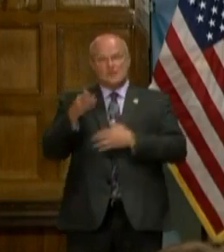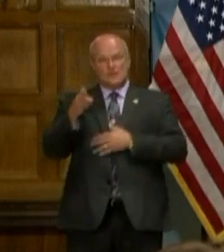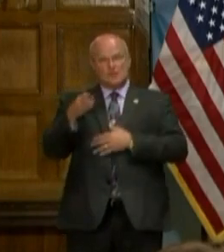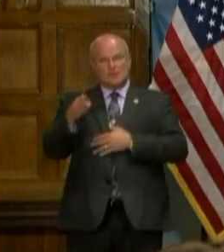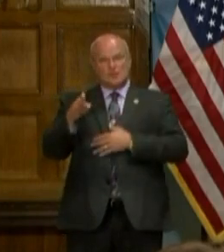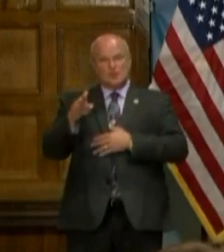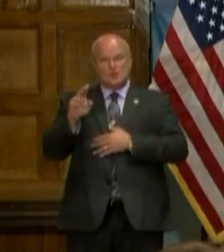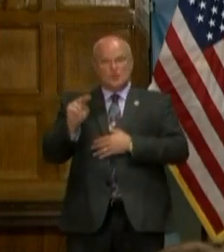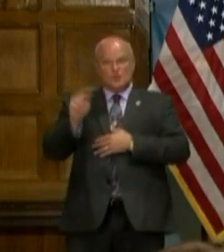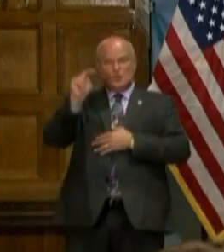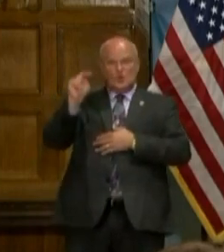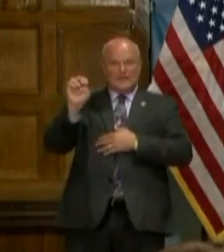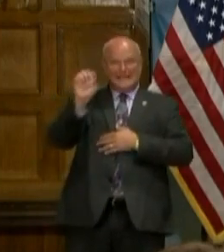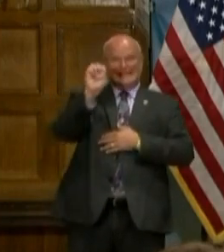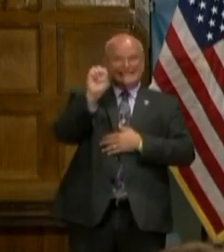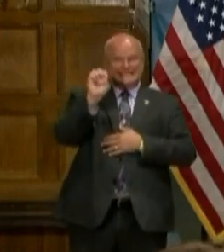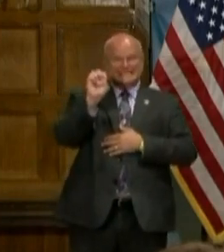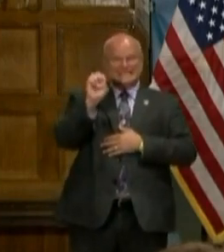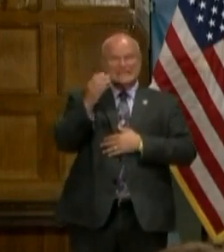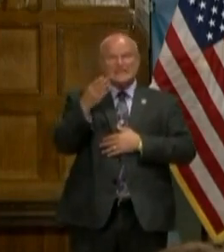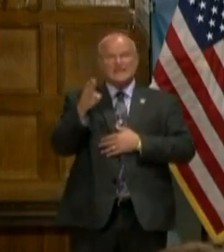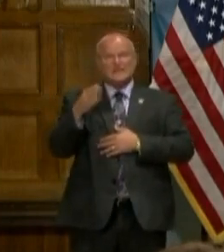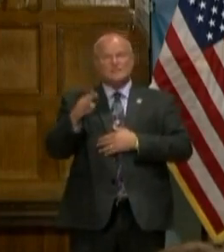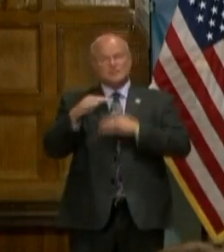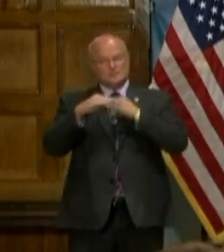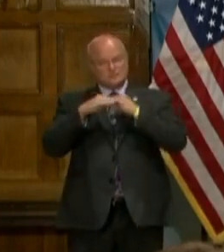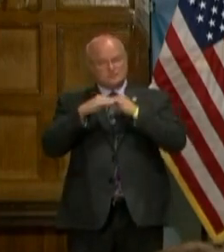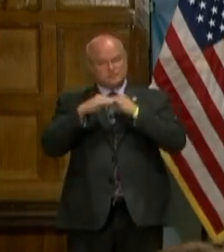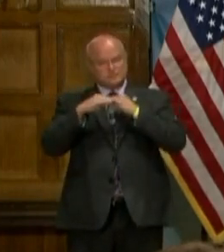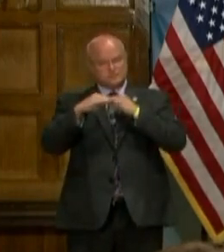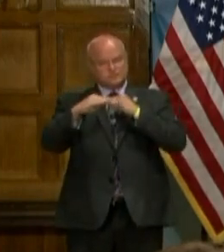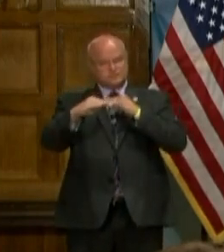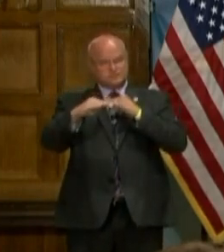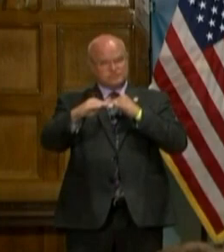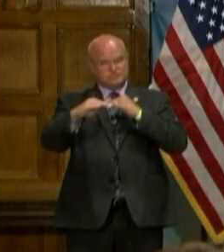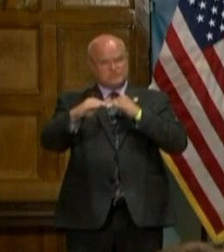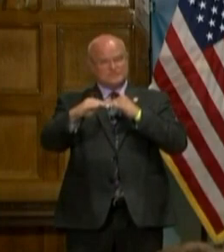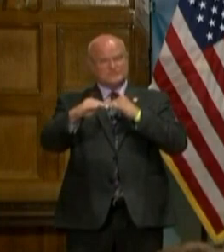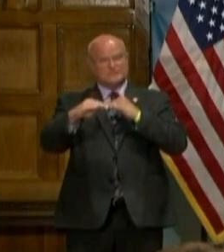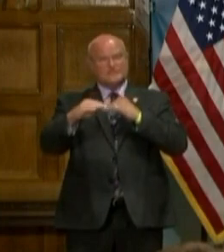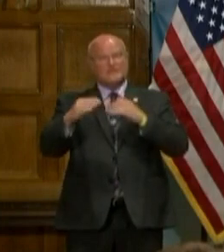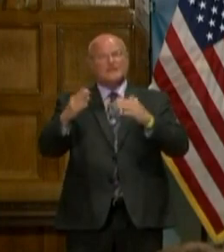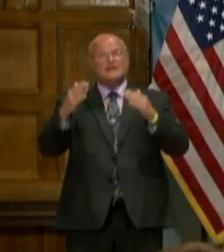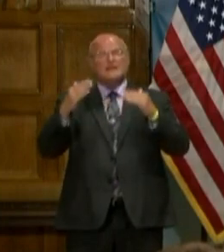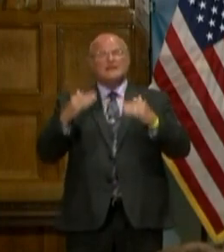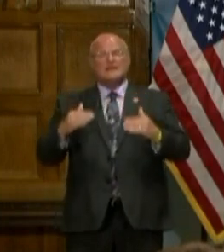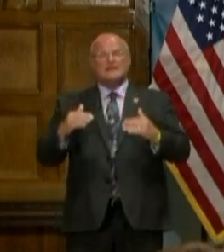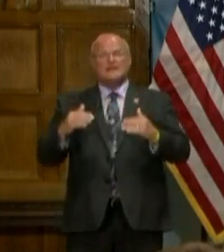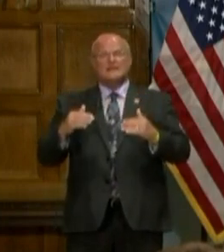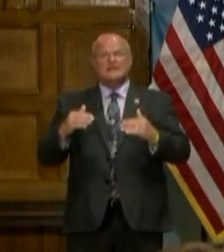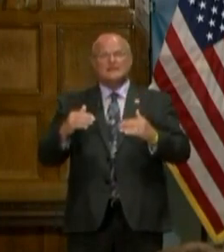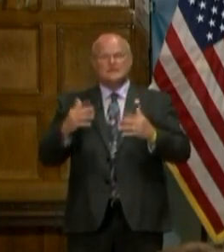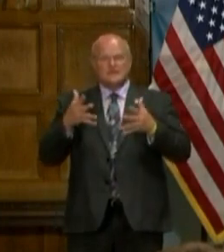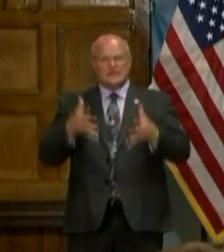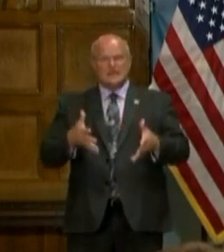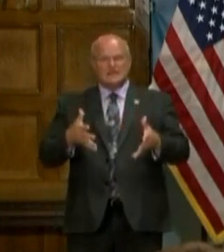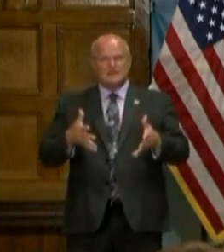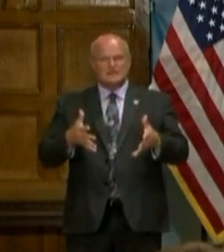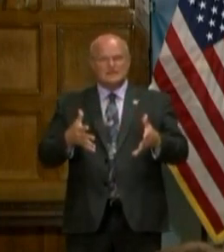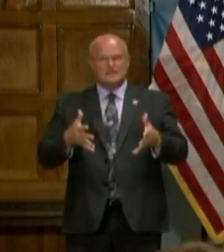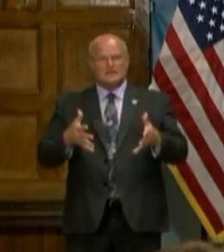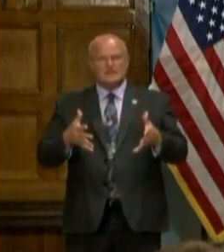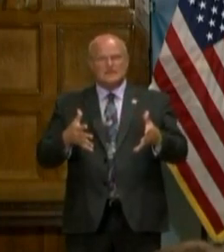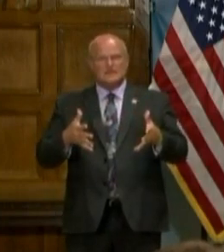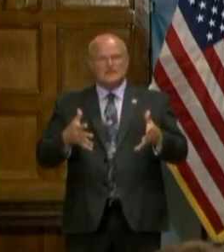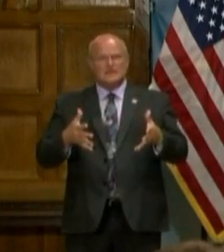blue, which is Northeast, and the blue is fairly level. And then you, what's left? It's